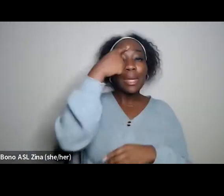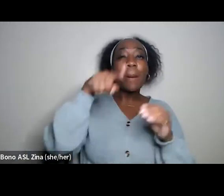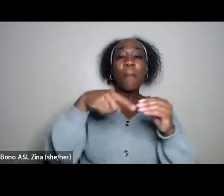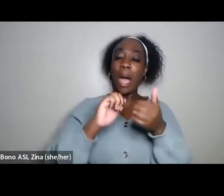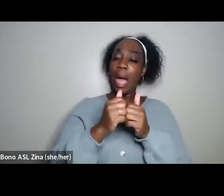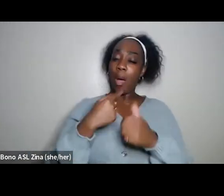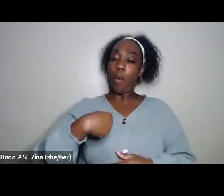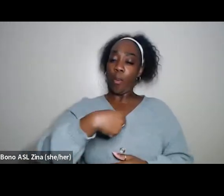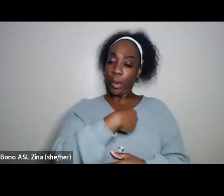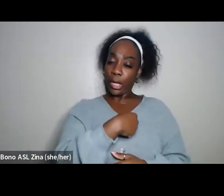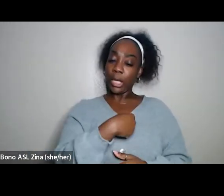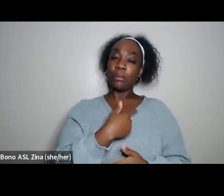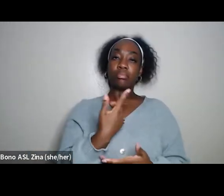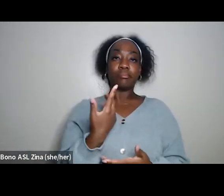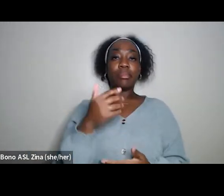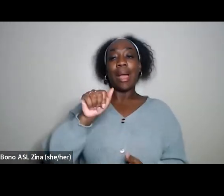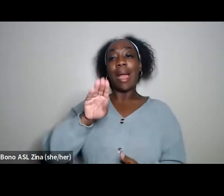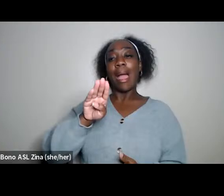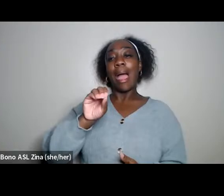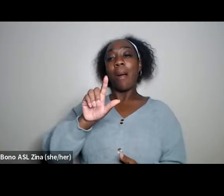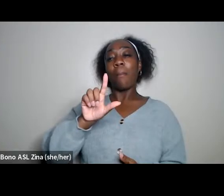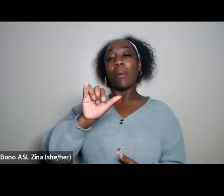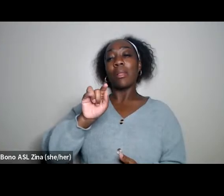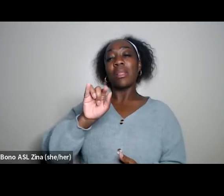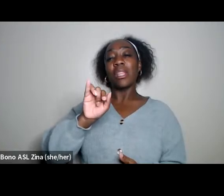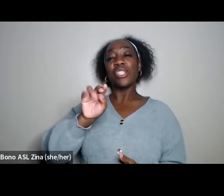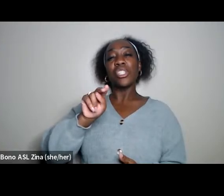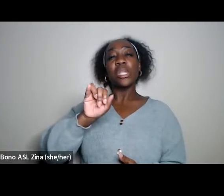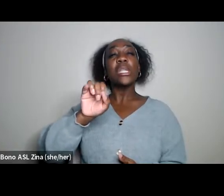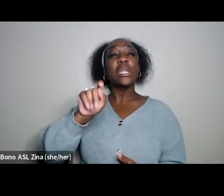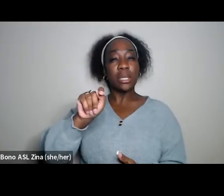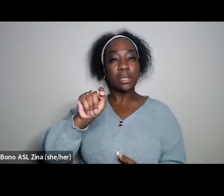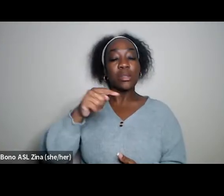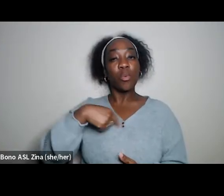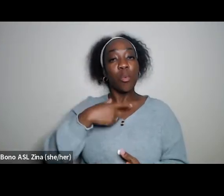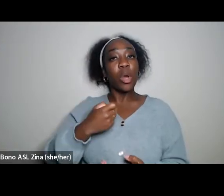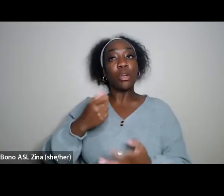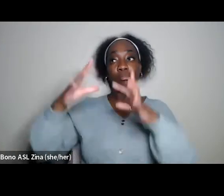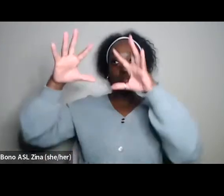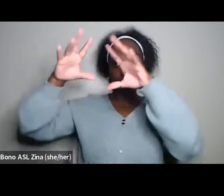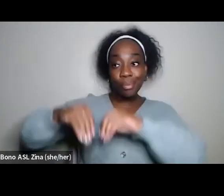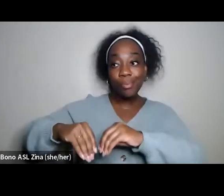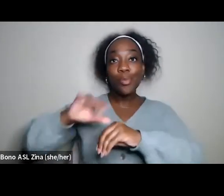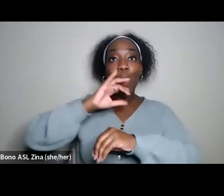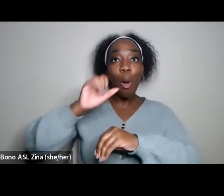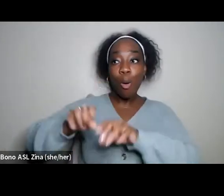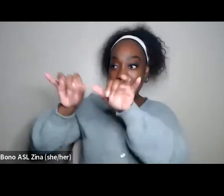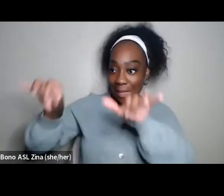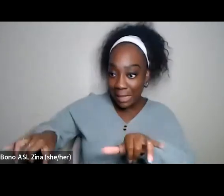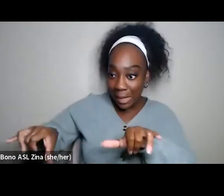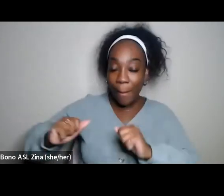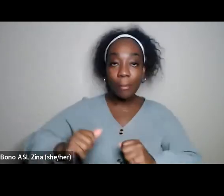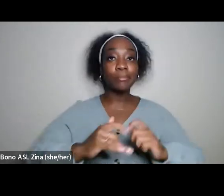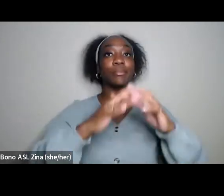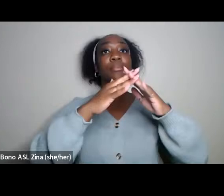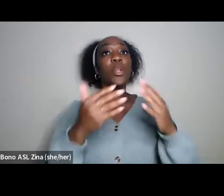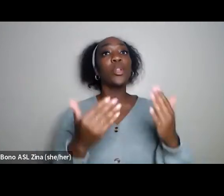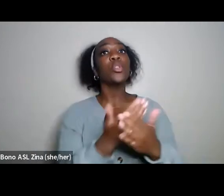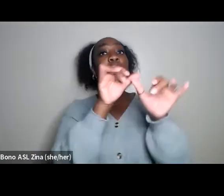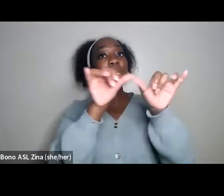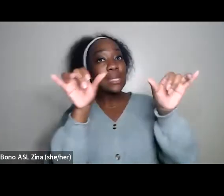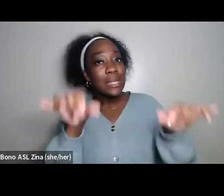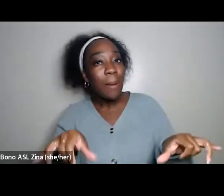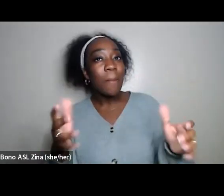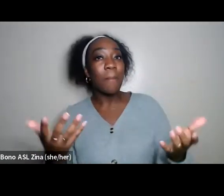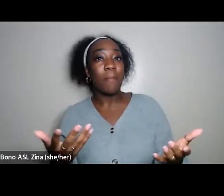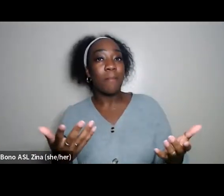new systems that undo white supremacy and usher in justice. So Teaching to Transgress is